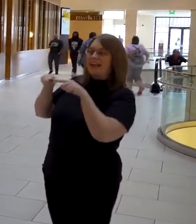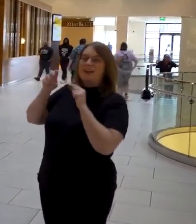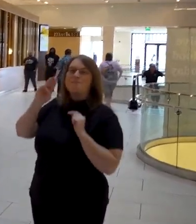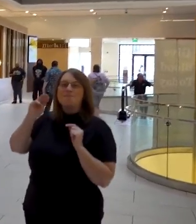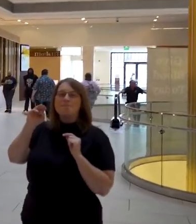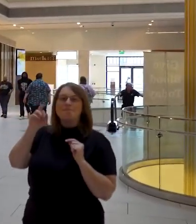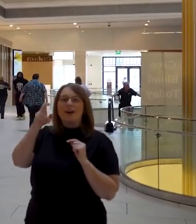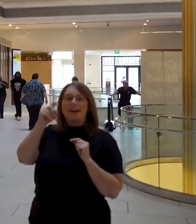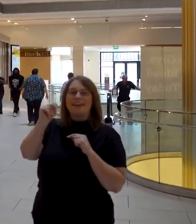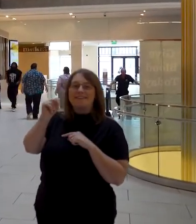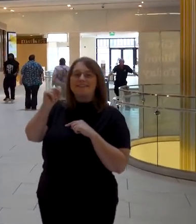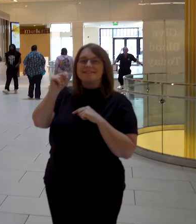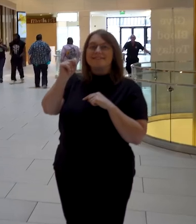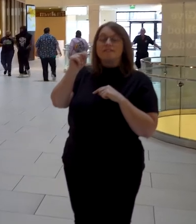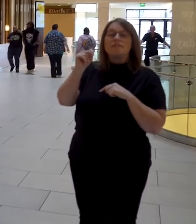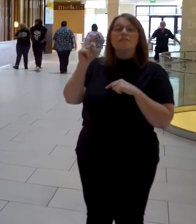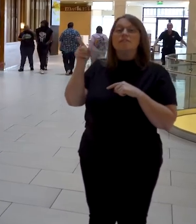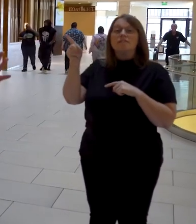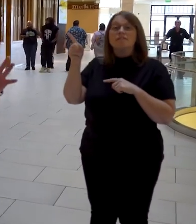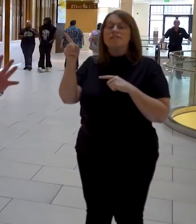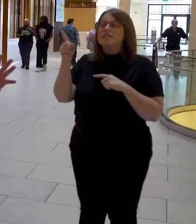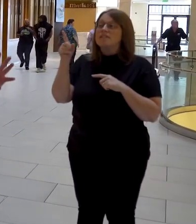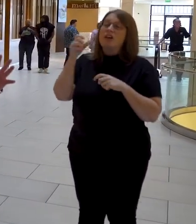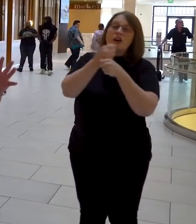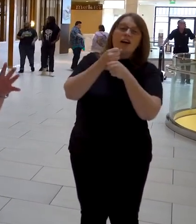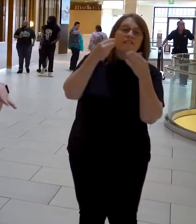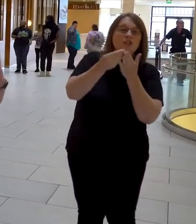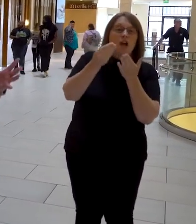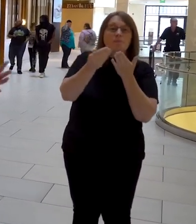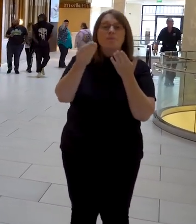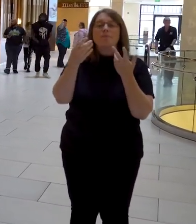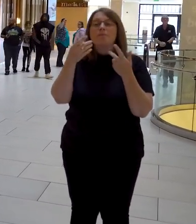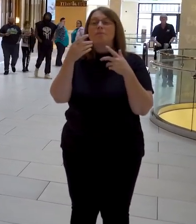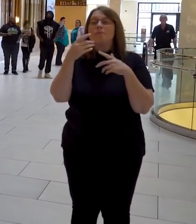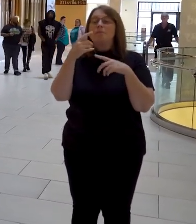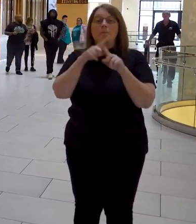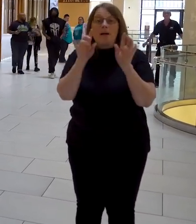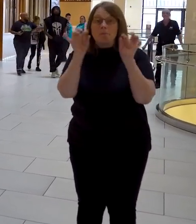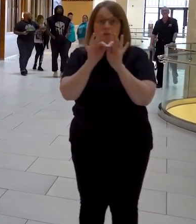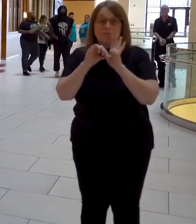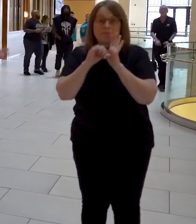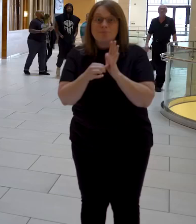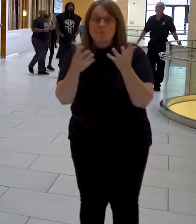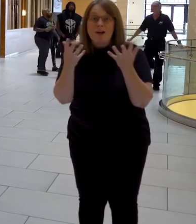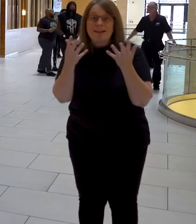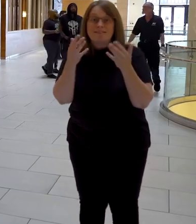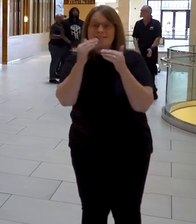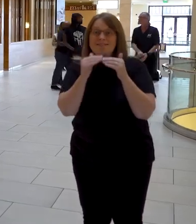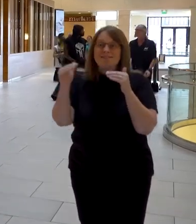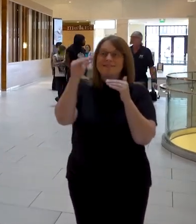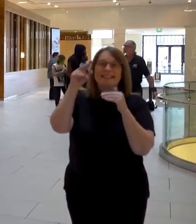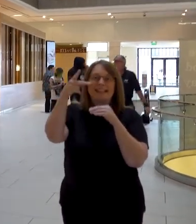Market. The Market is, the coffee shop here at the Hyatt, but what's important is what's above it,